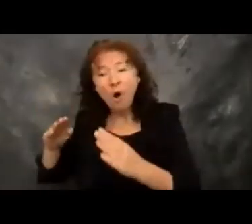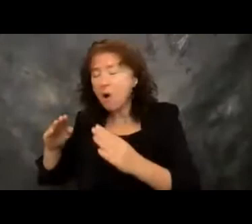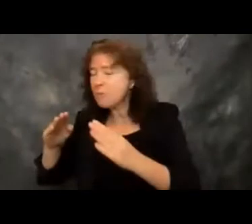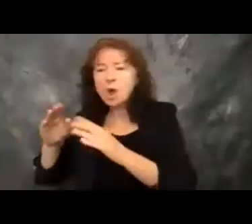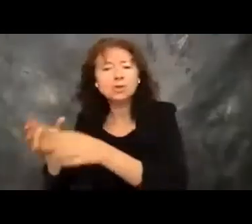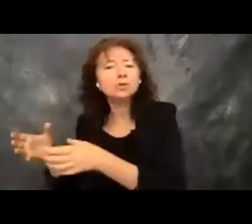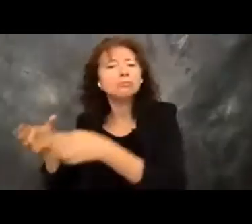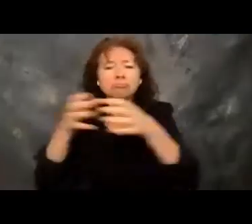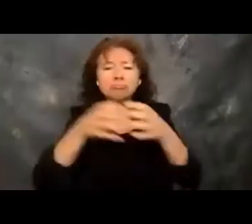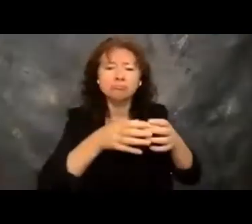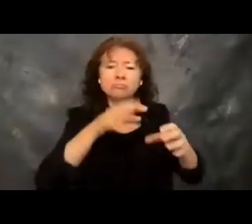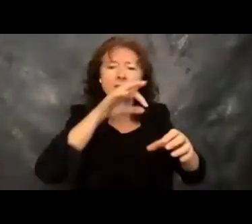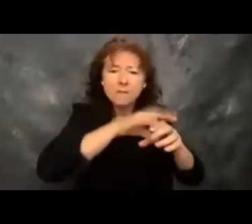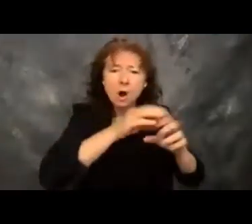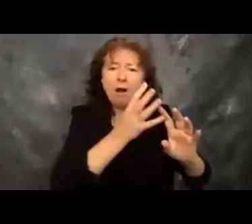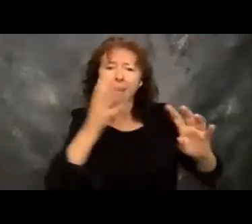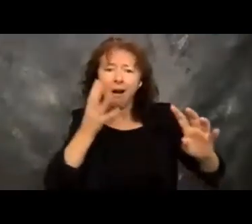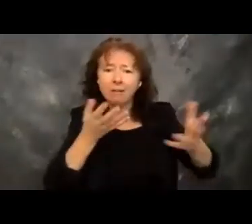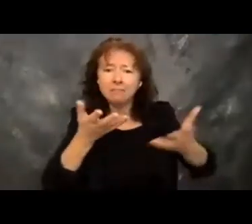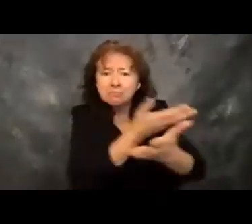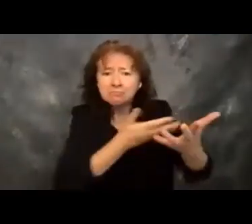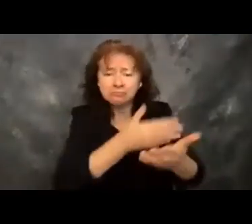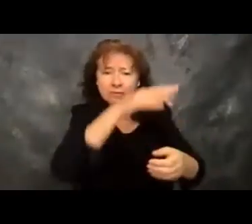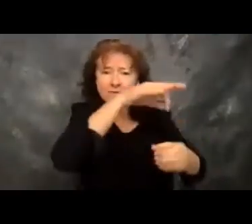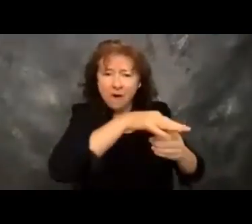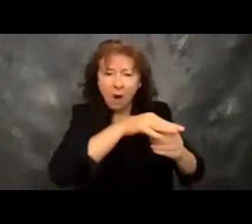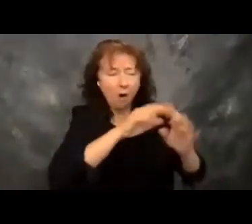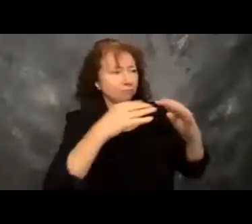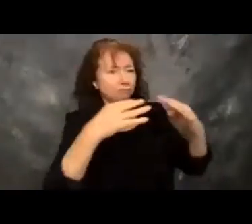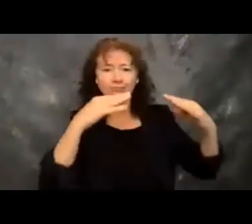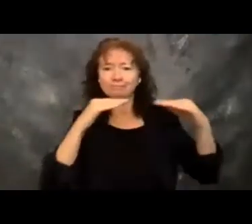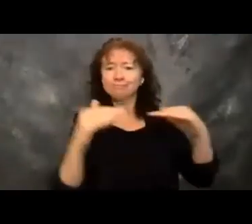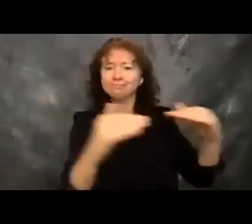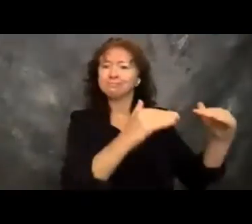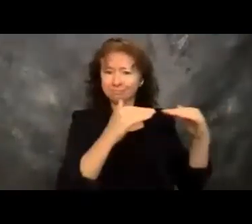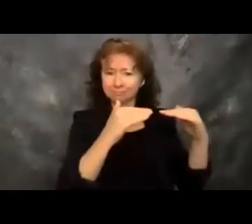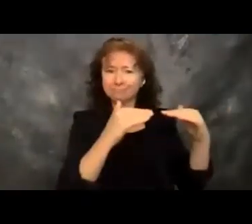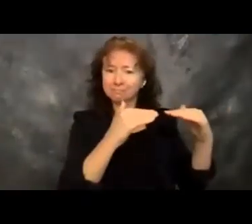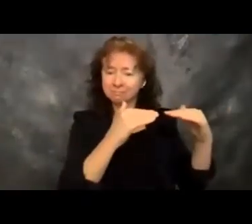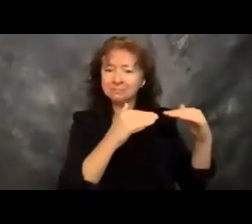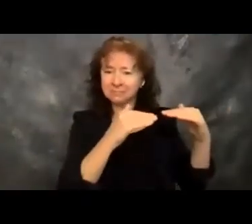And thank you very much for IFES